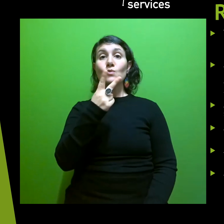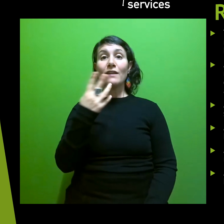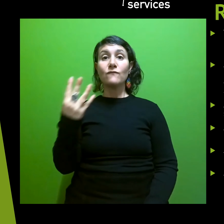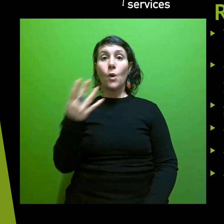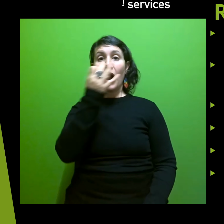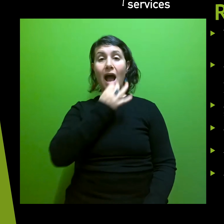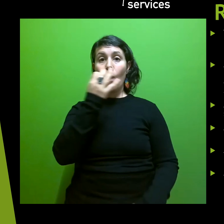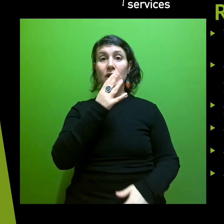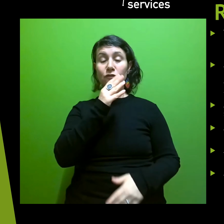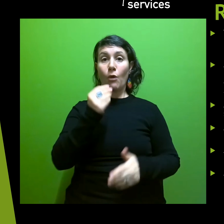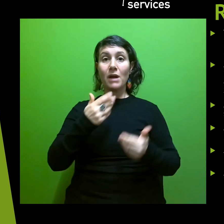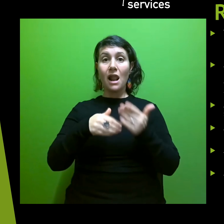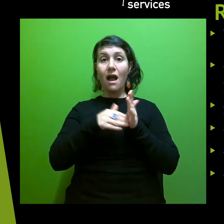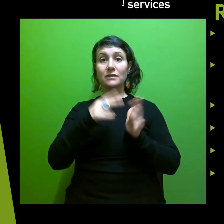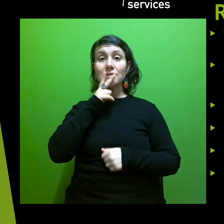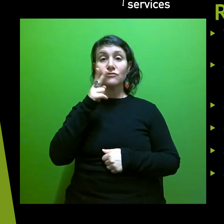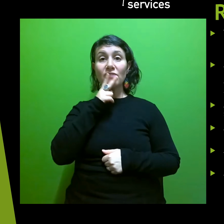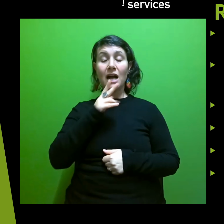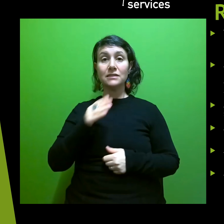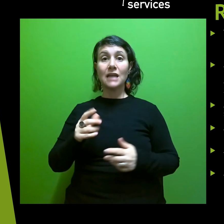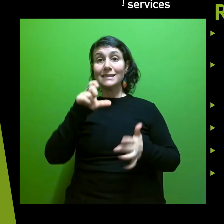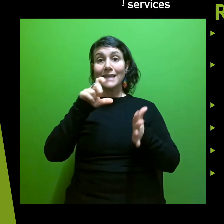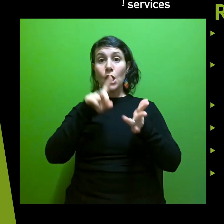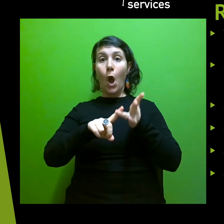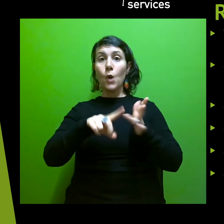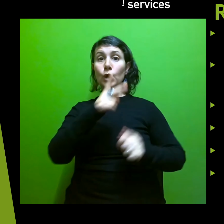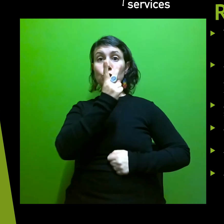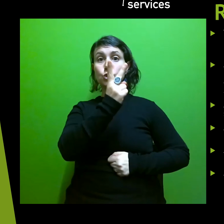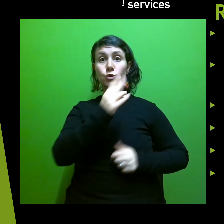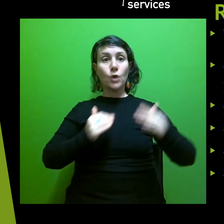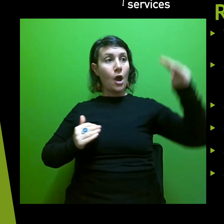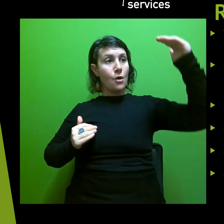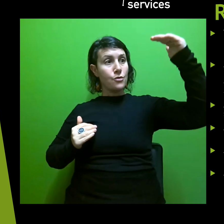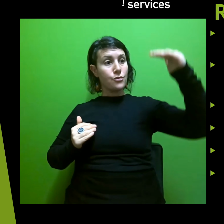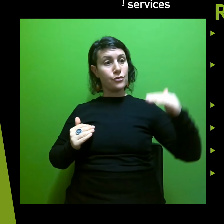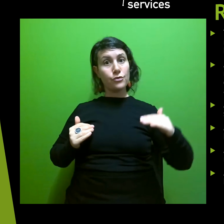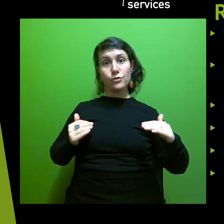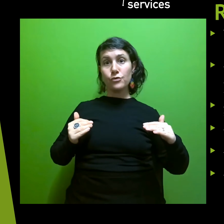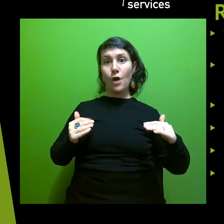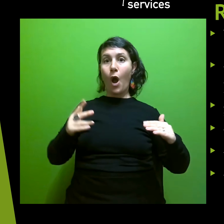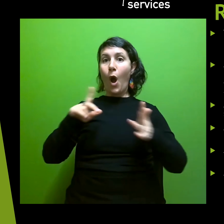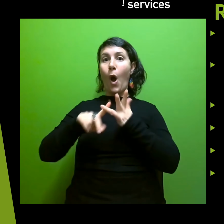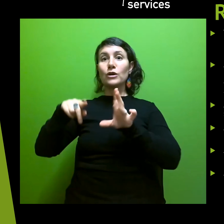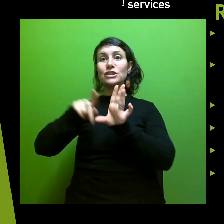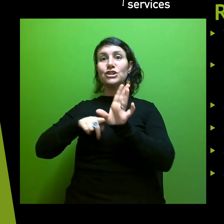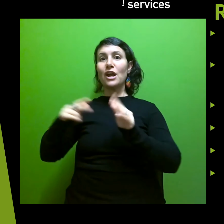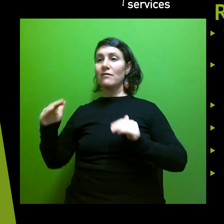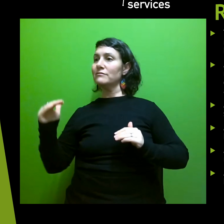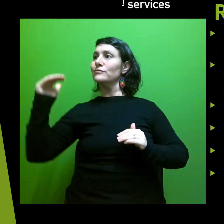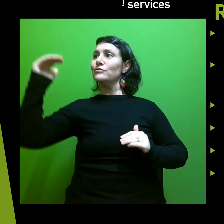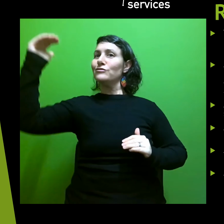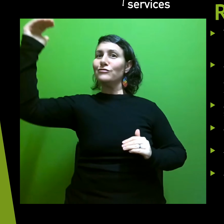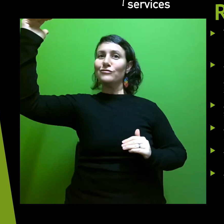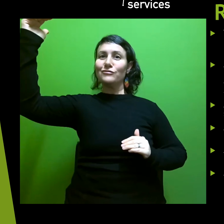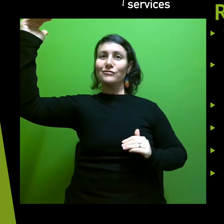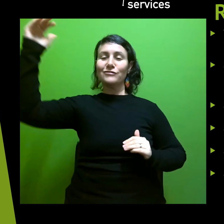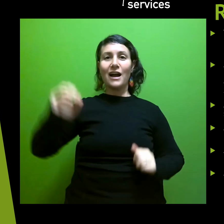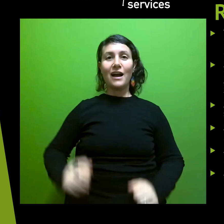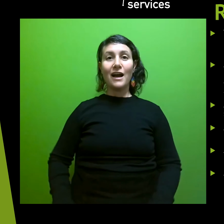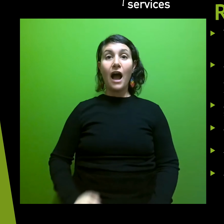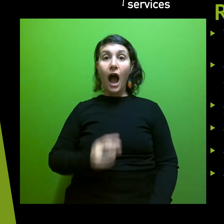carbon monoxide in your blood has dropped dramatically, meaning your body can take and use oxygen more efficiently.